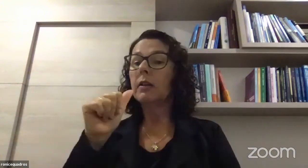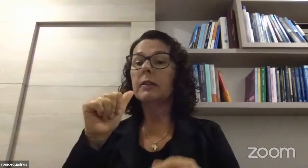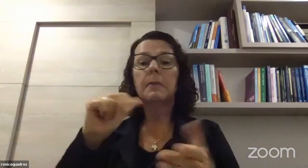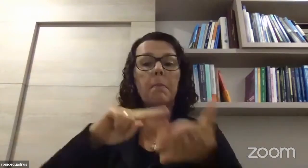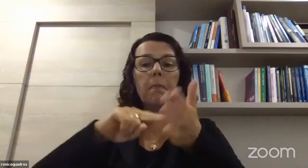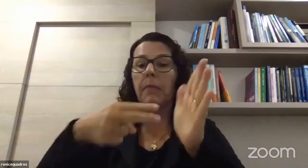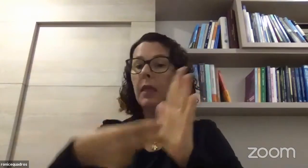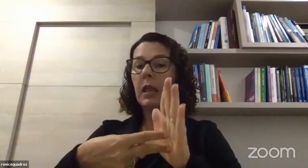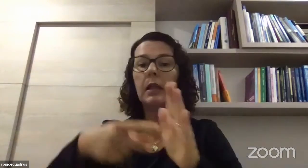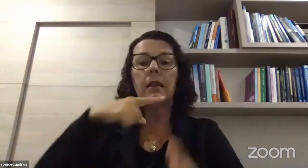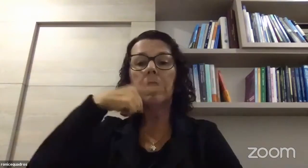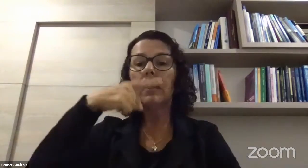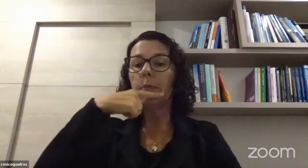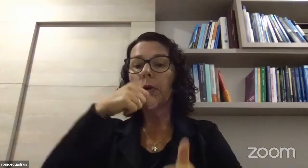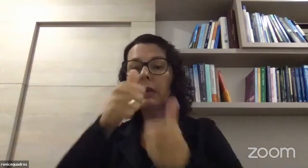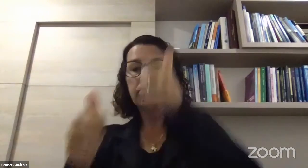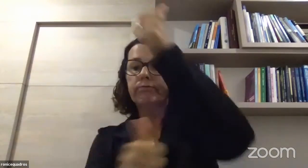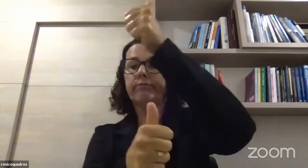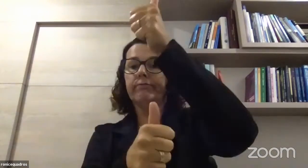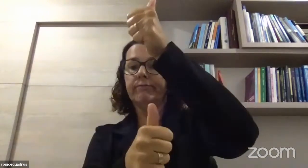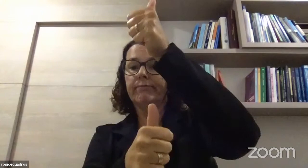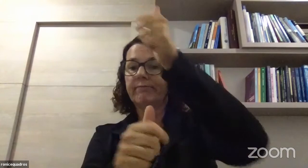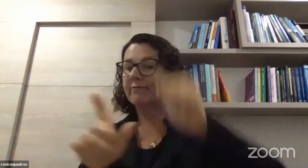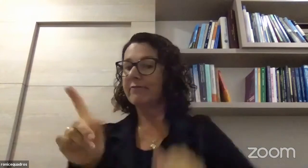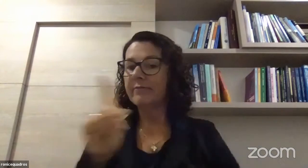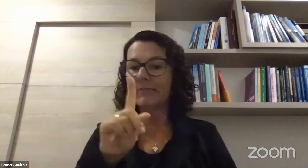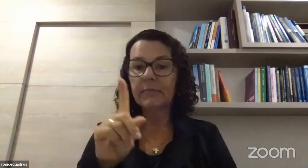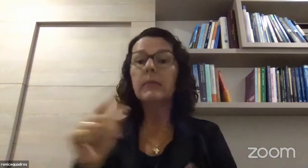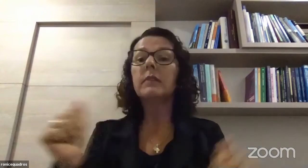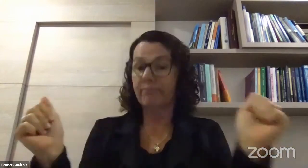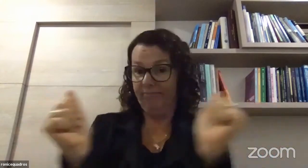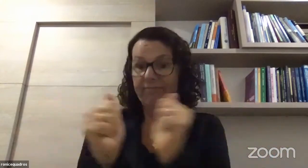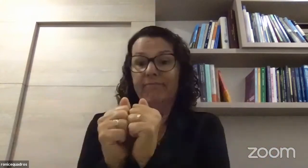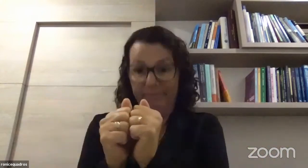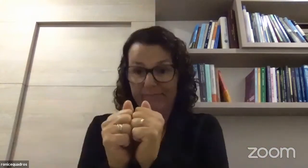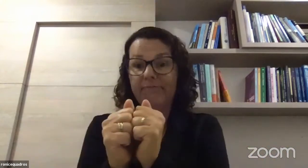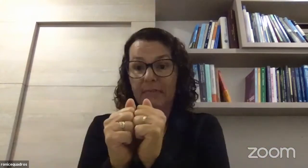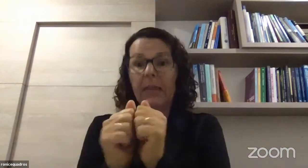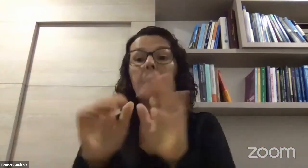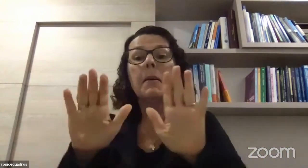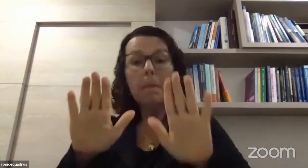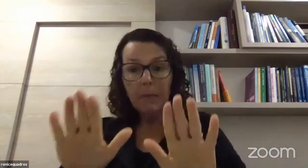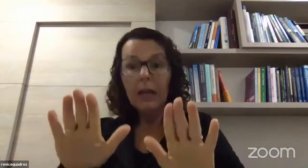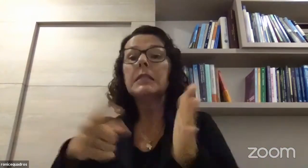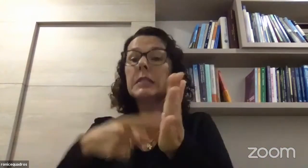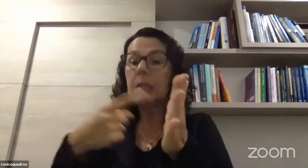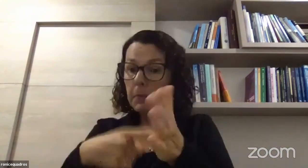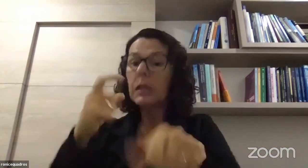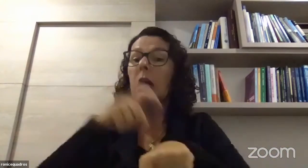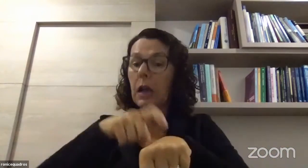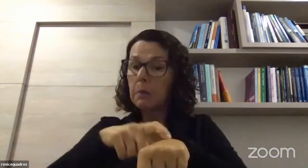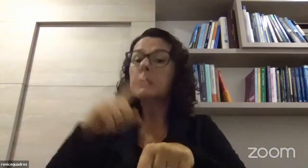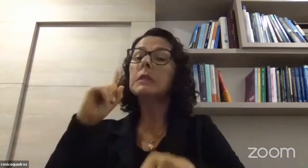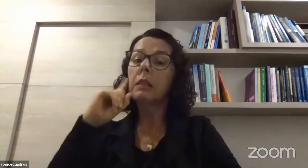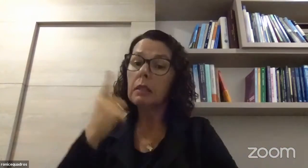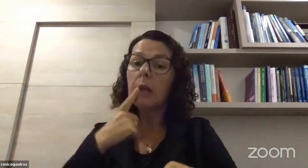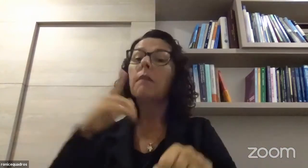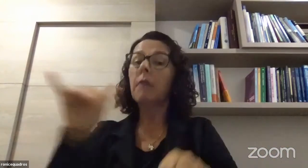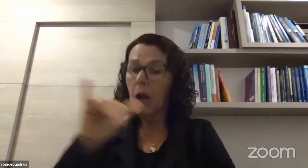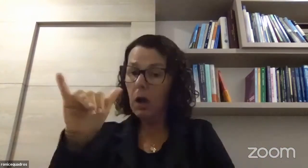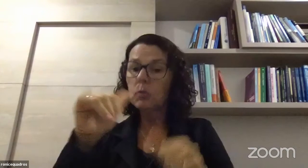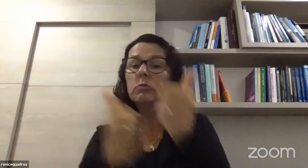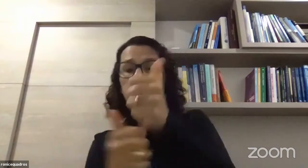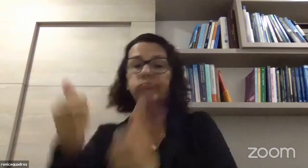It's important with this collaboration process that the